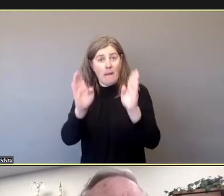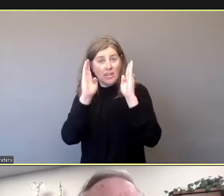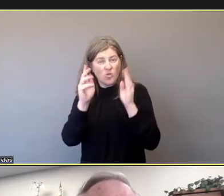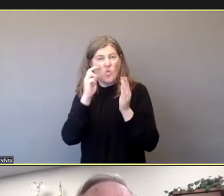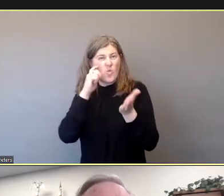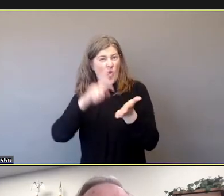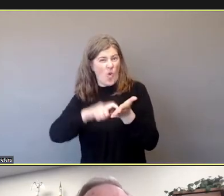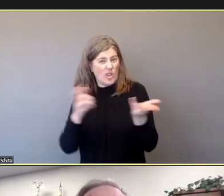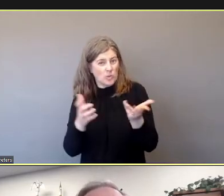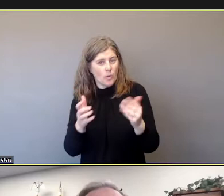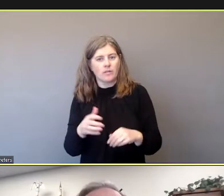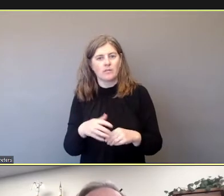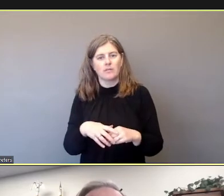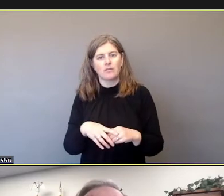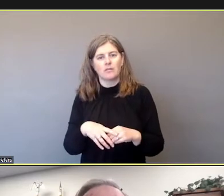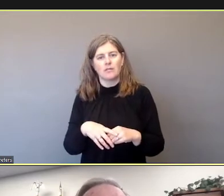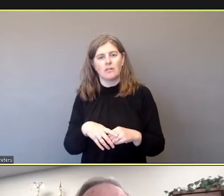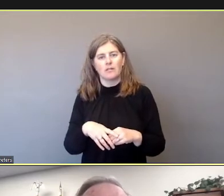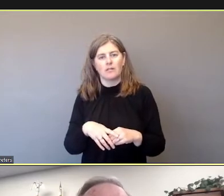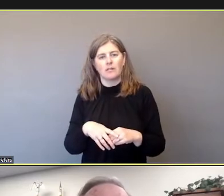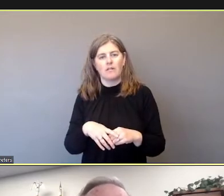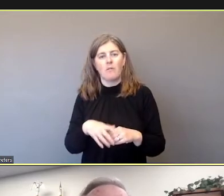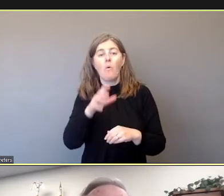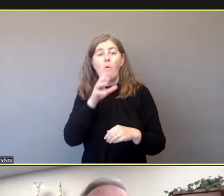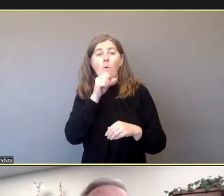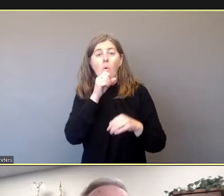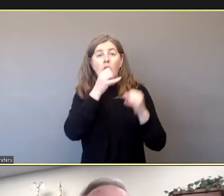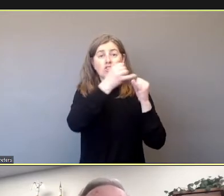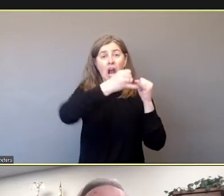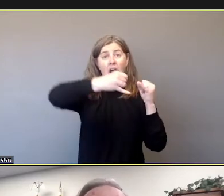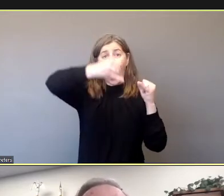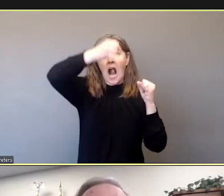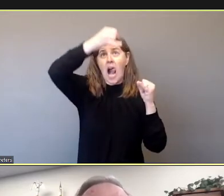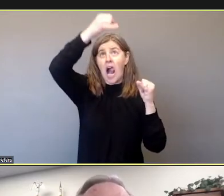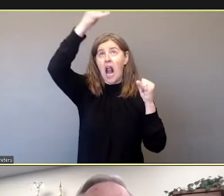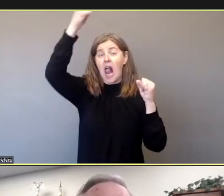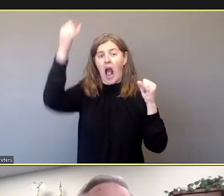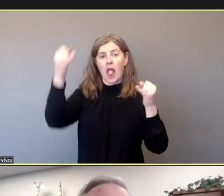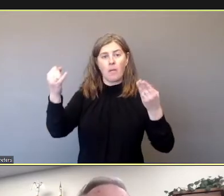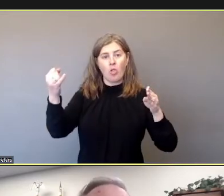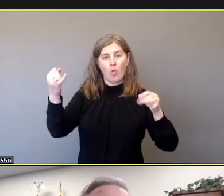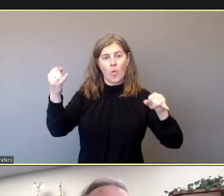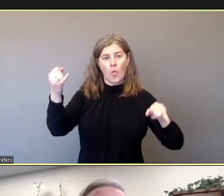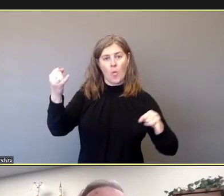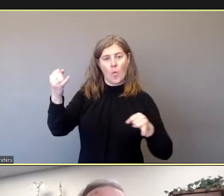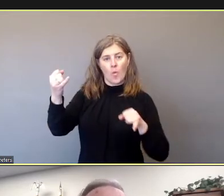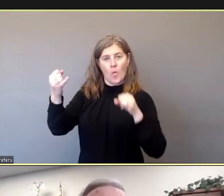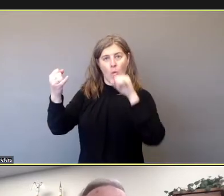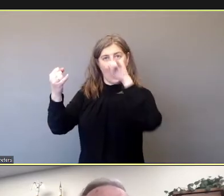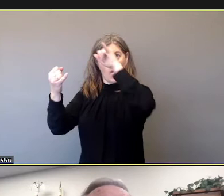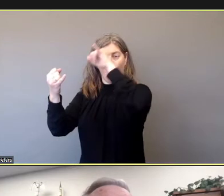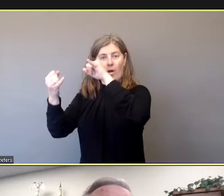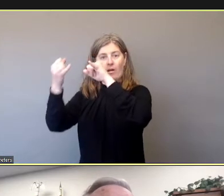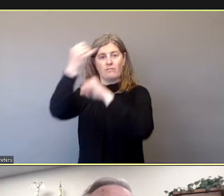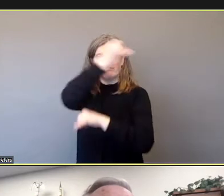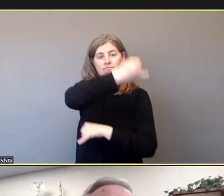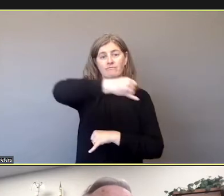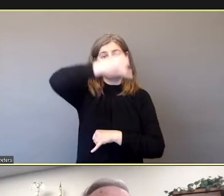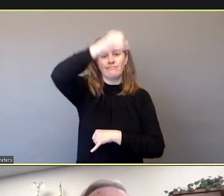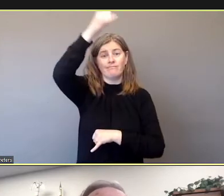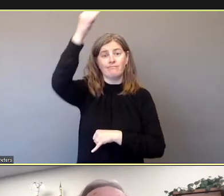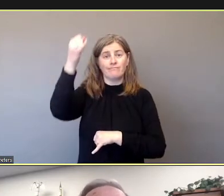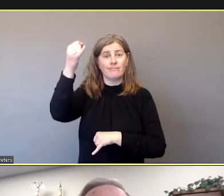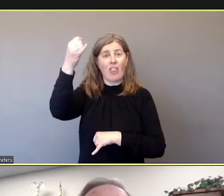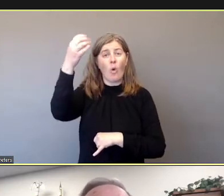the distance between the orange line for unvaccinated and the blue line for people who've had the full